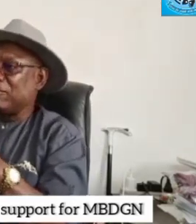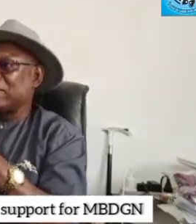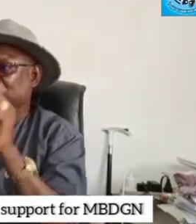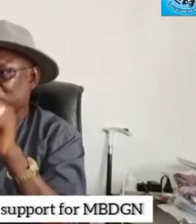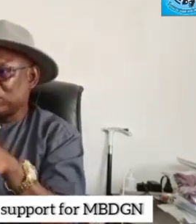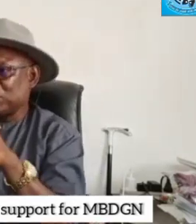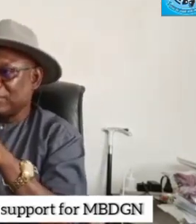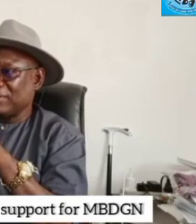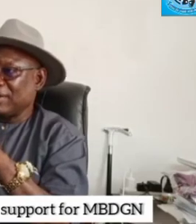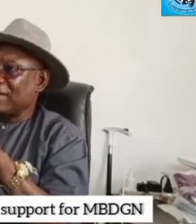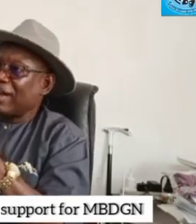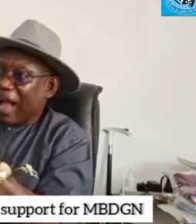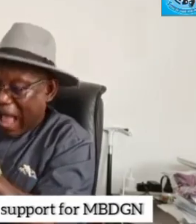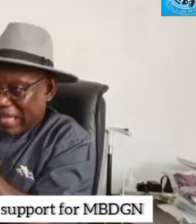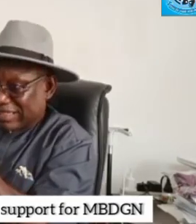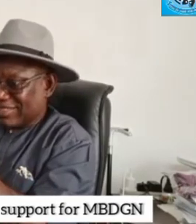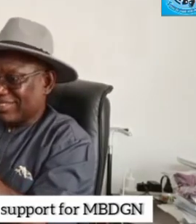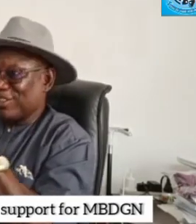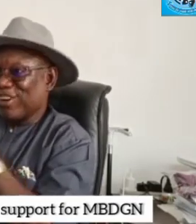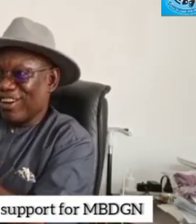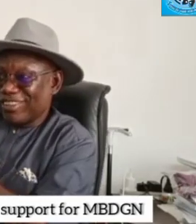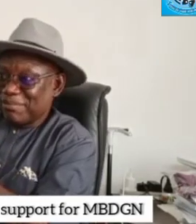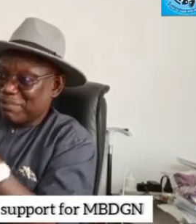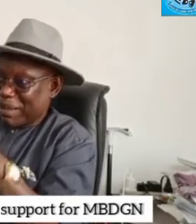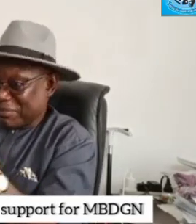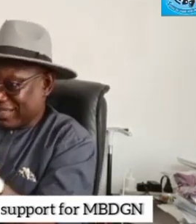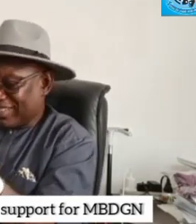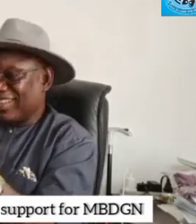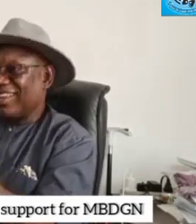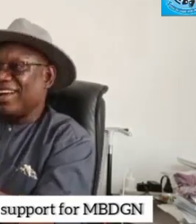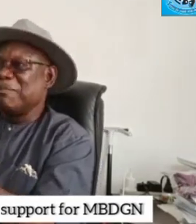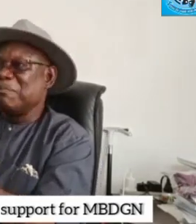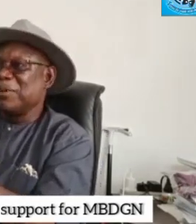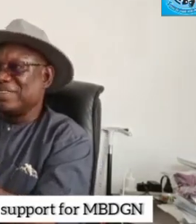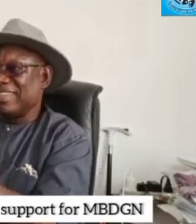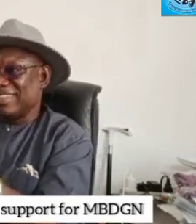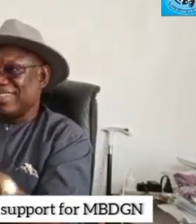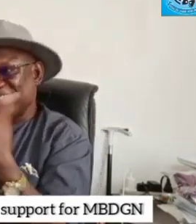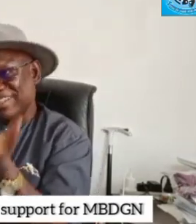do everything possible. As good.